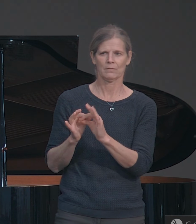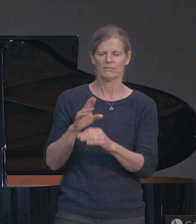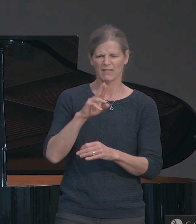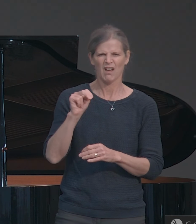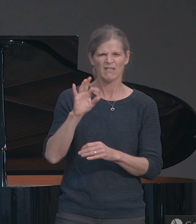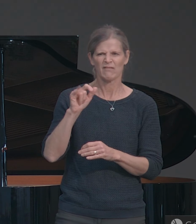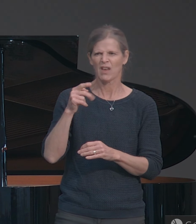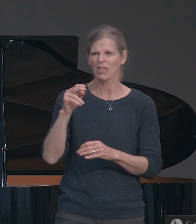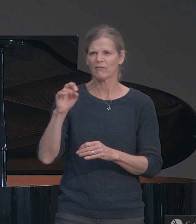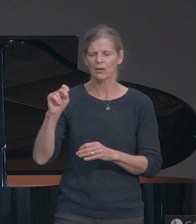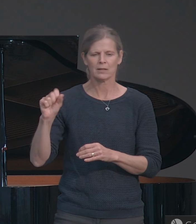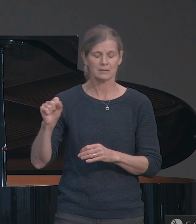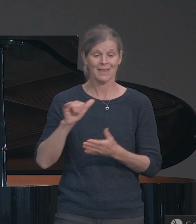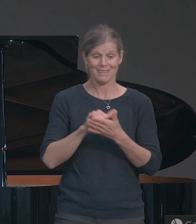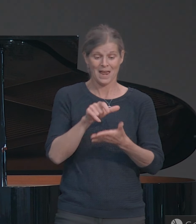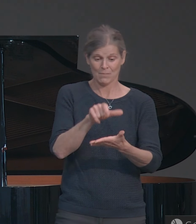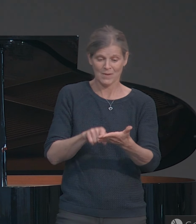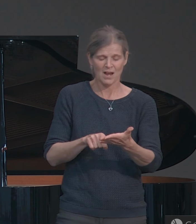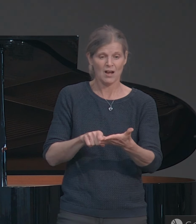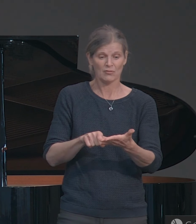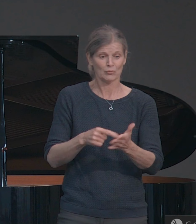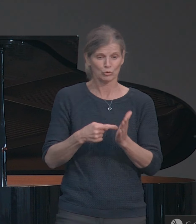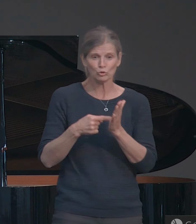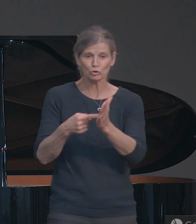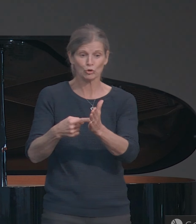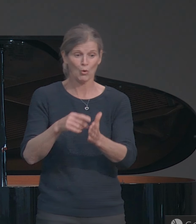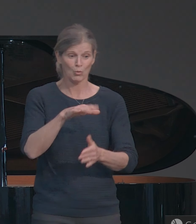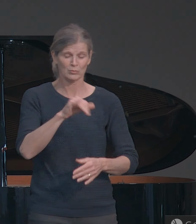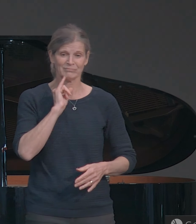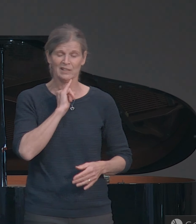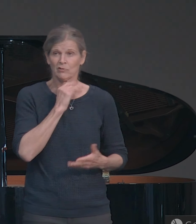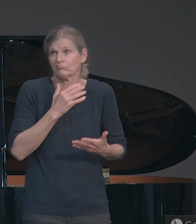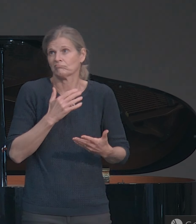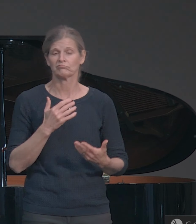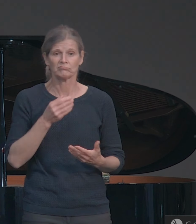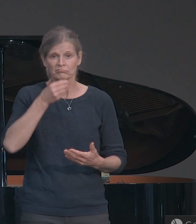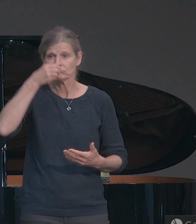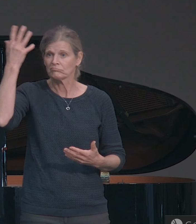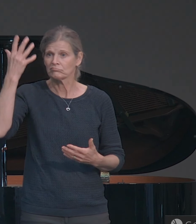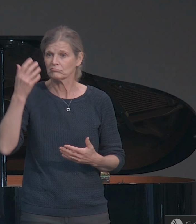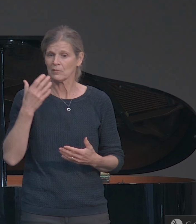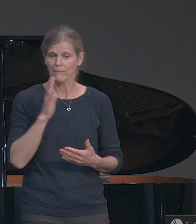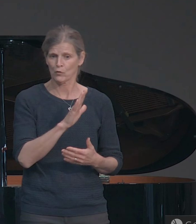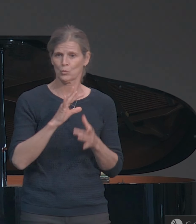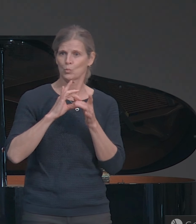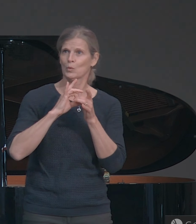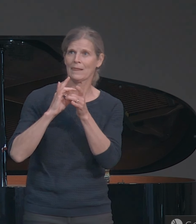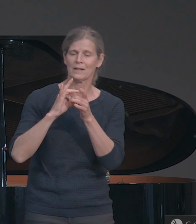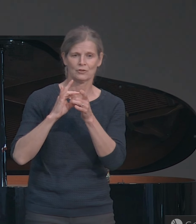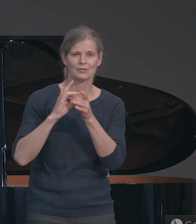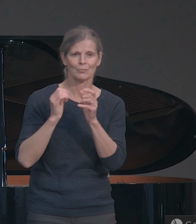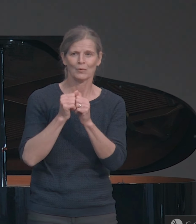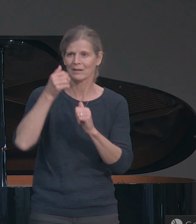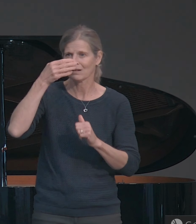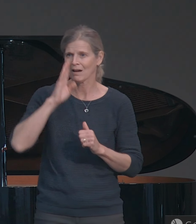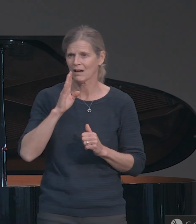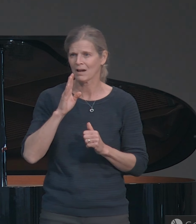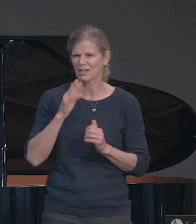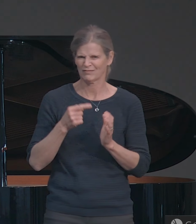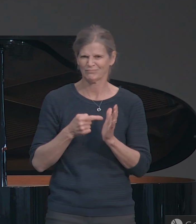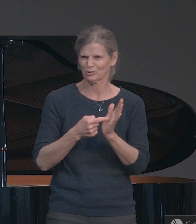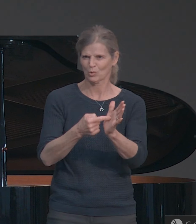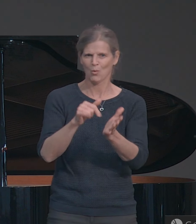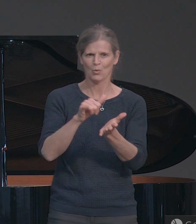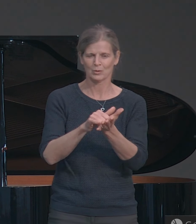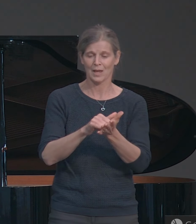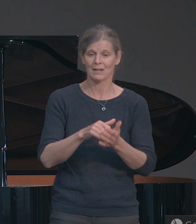And our passage reveals the indifference of Israel to her relationship with God. The case